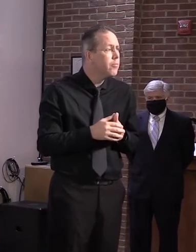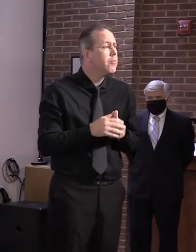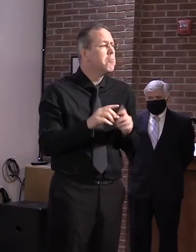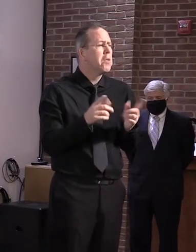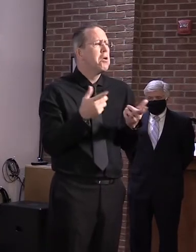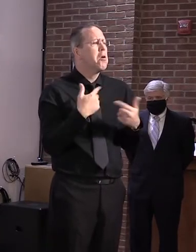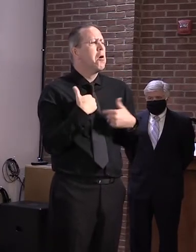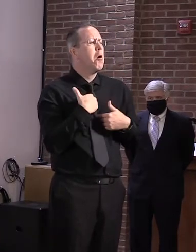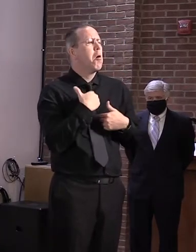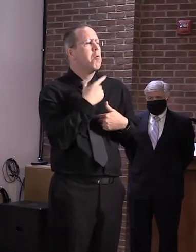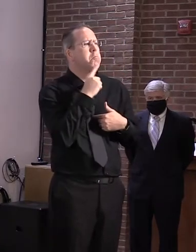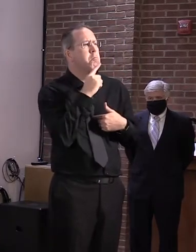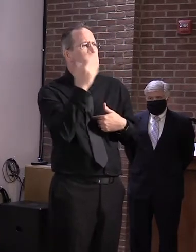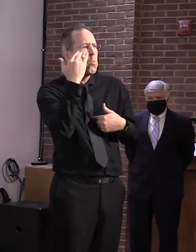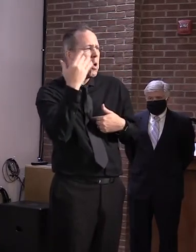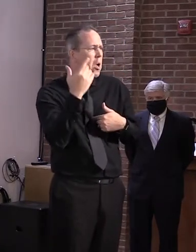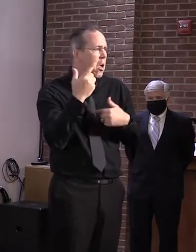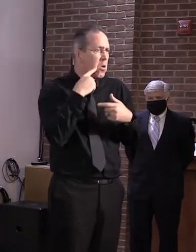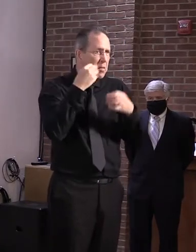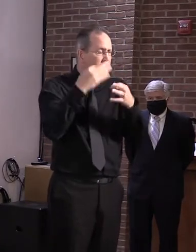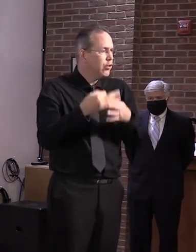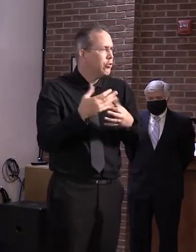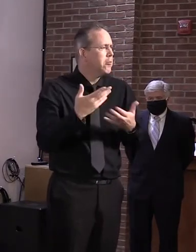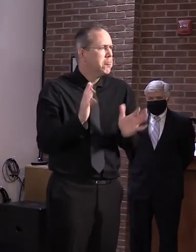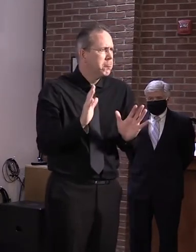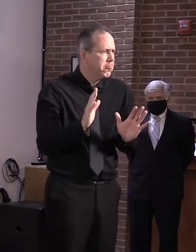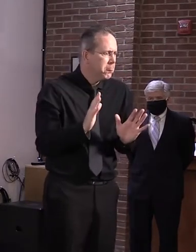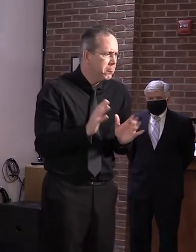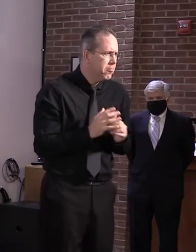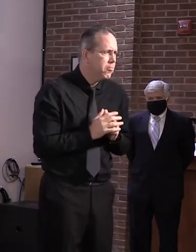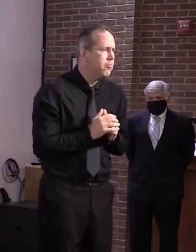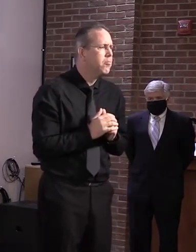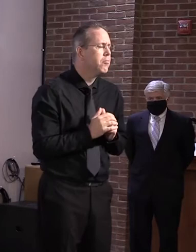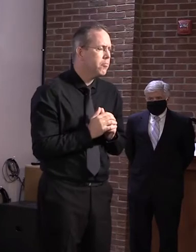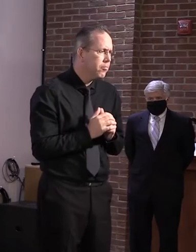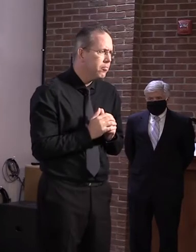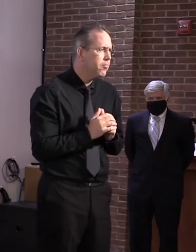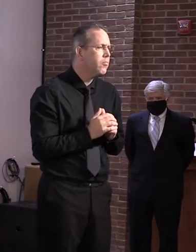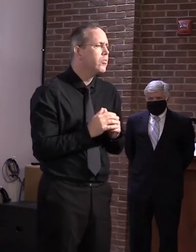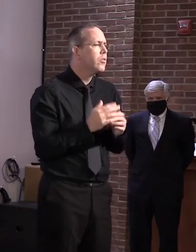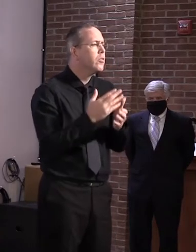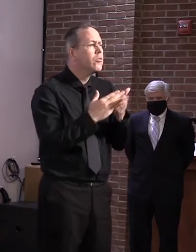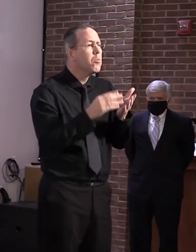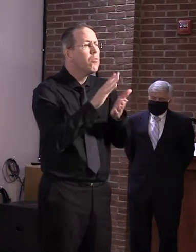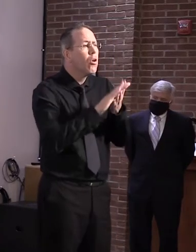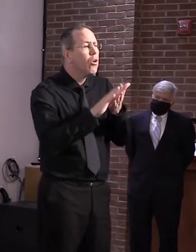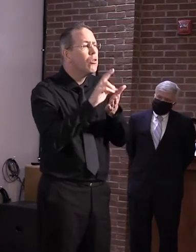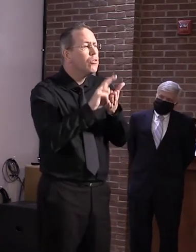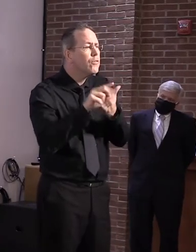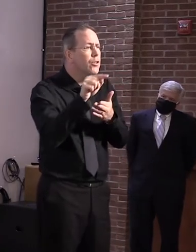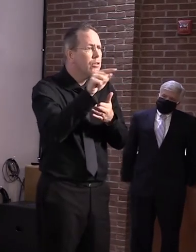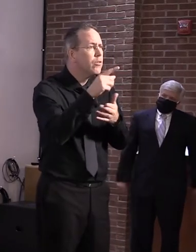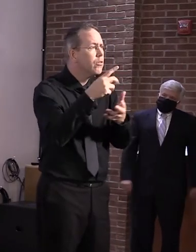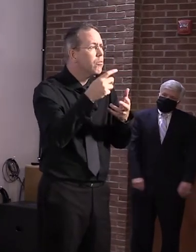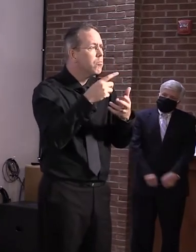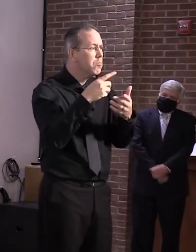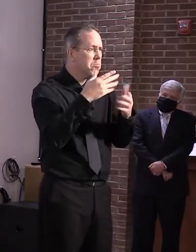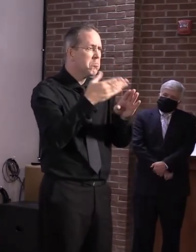strain. The COVID has made it worse for all of us with the expenses, whether it's testing or PPE